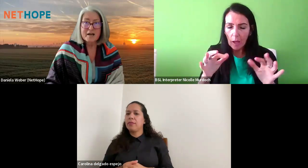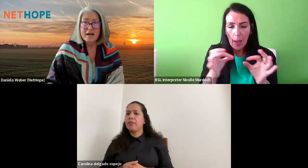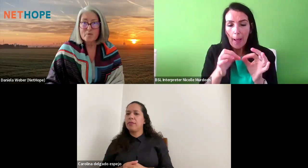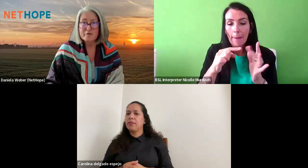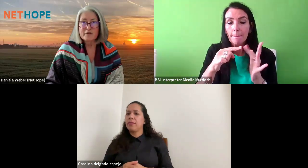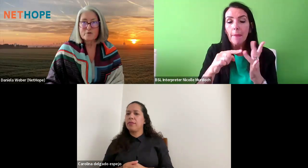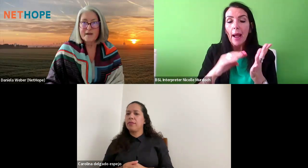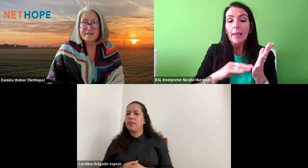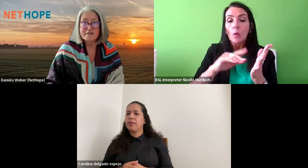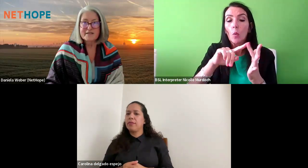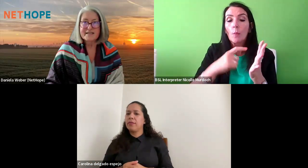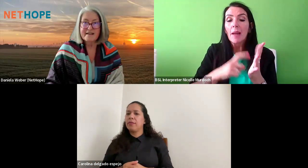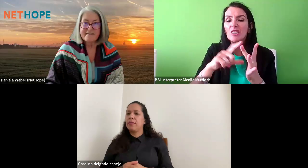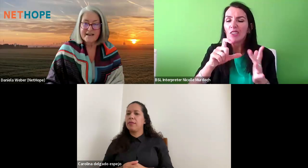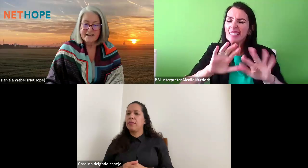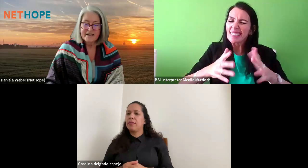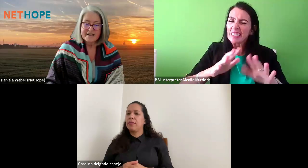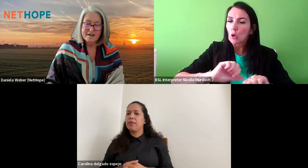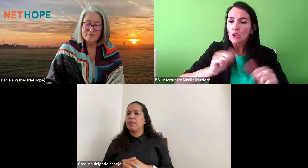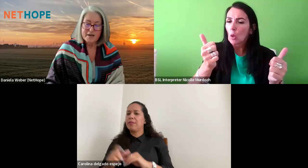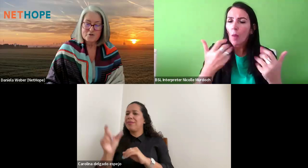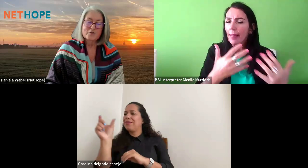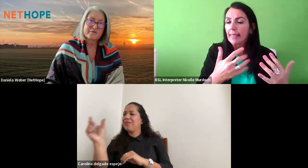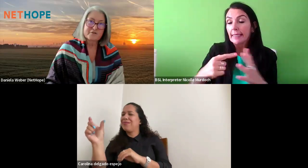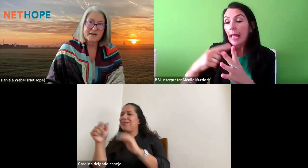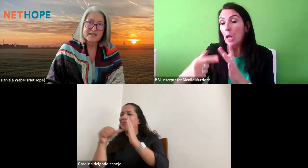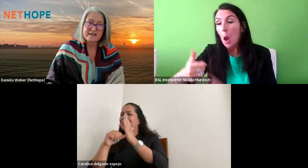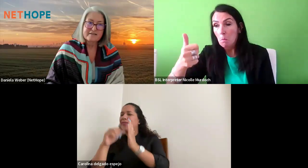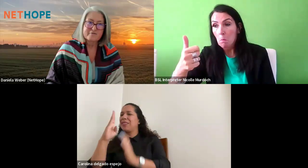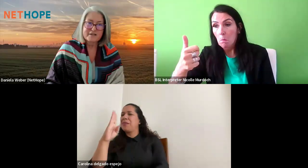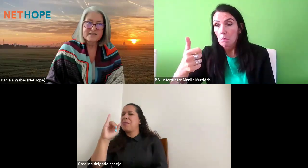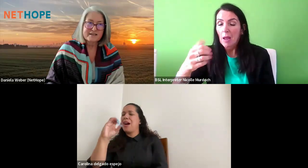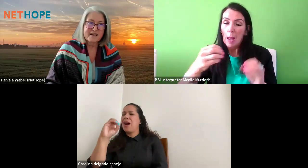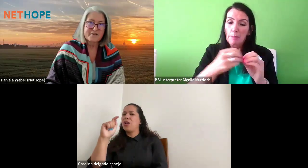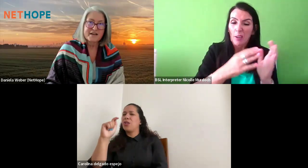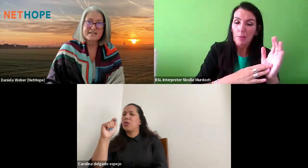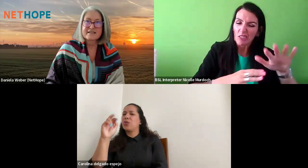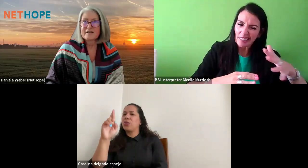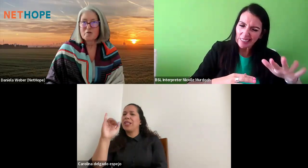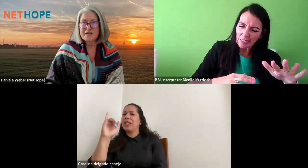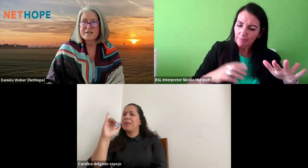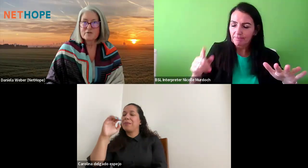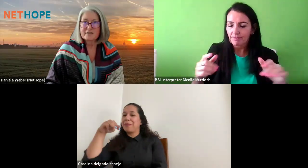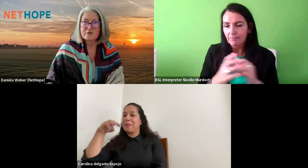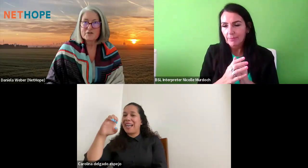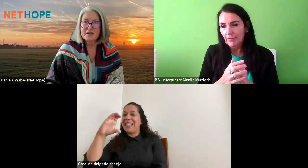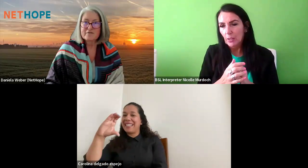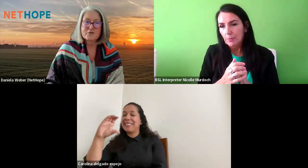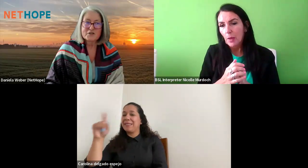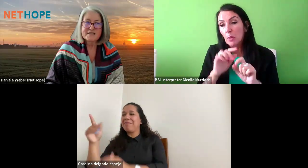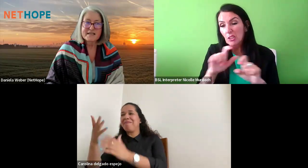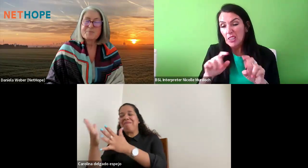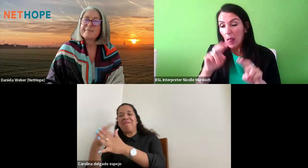biometrics. I hope we will do better with AI to make sure we're addressing the risks and the ethics of that new